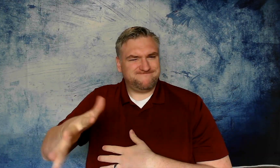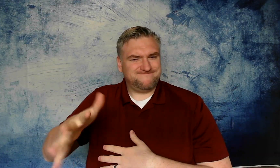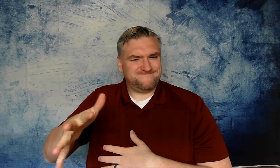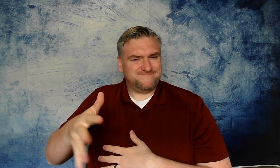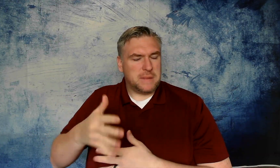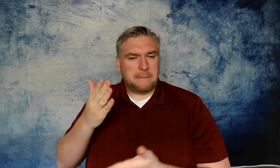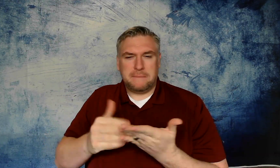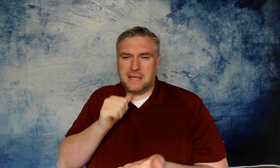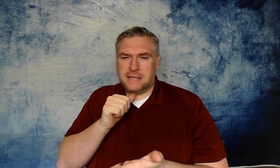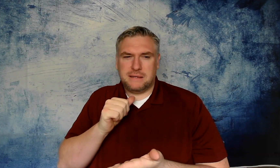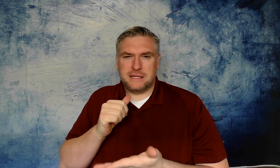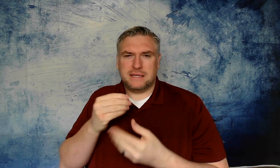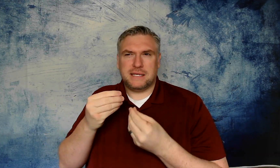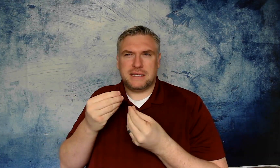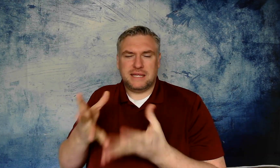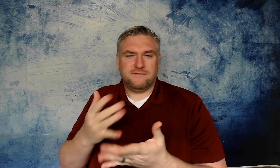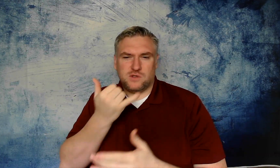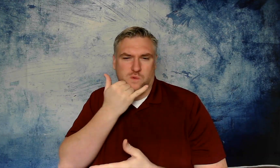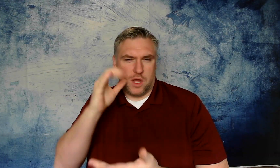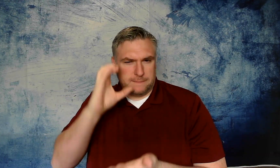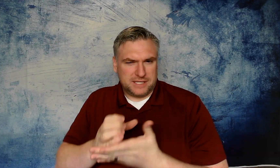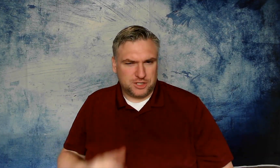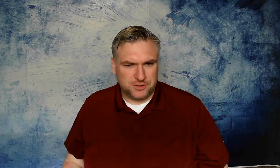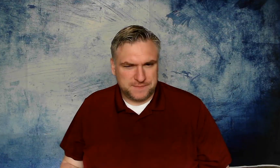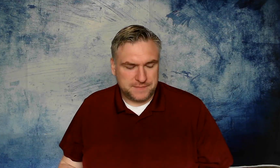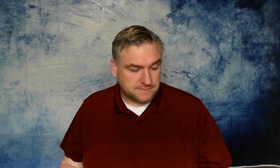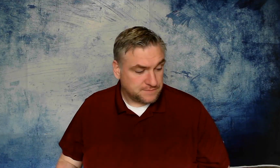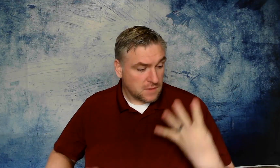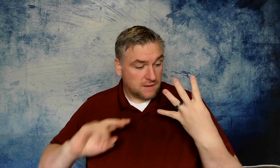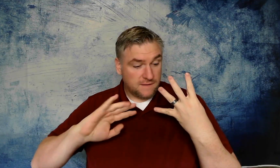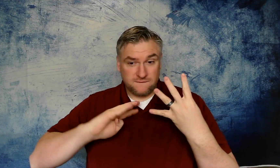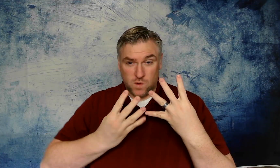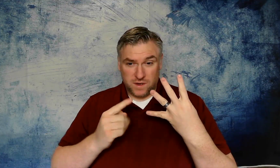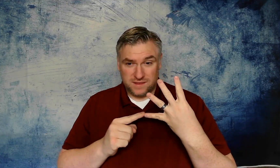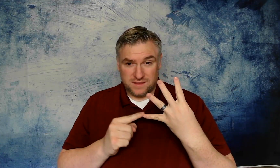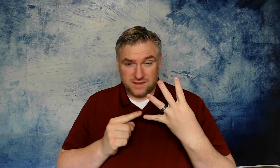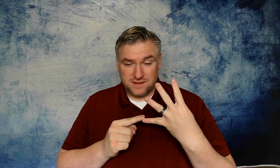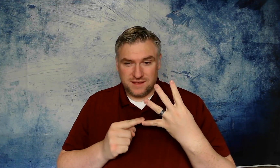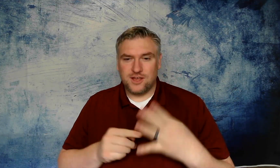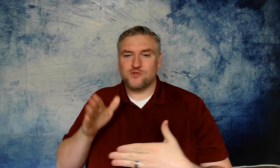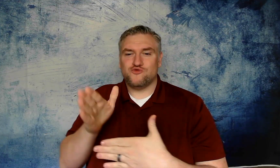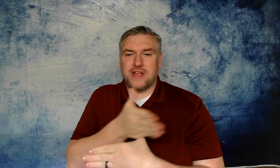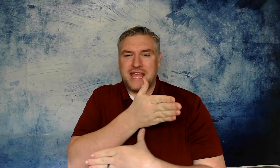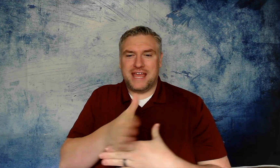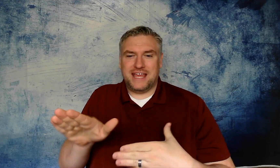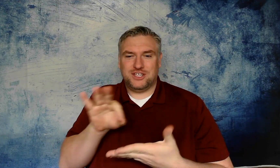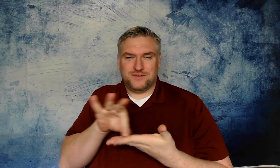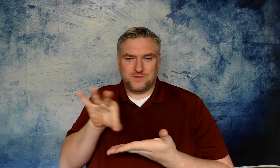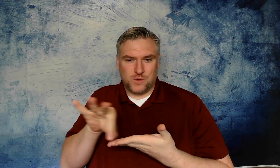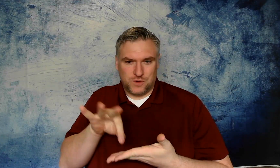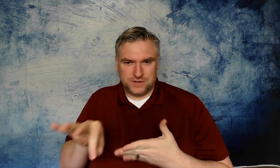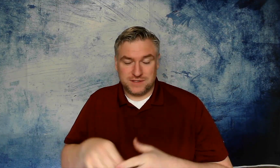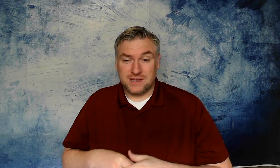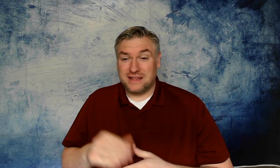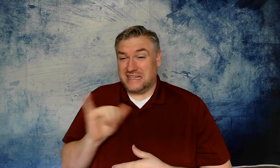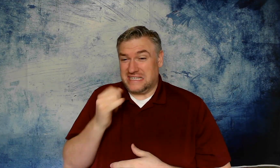they have that actual skill level, the equivalent may be giving the wrong picture. All right, fourth, range of